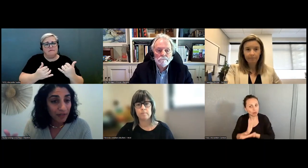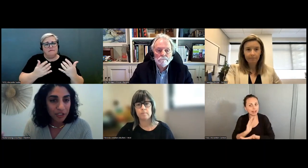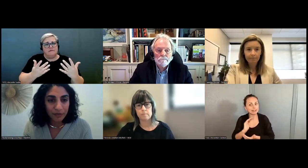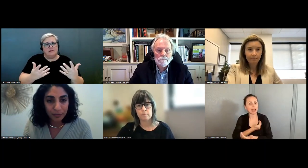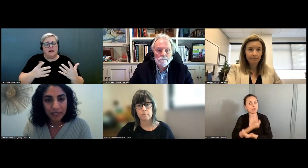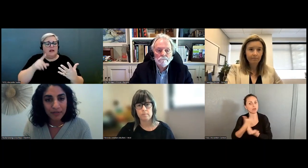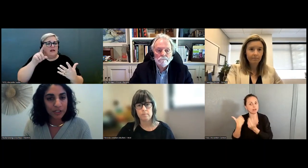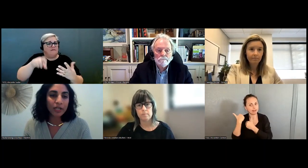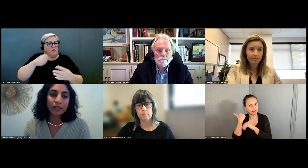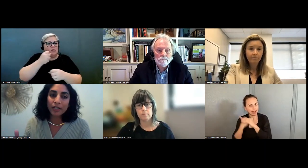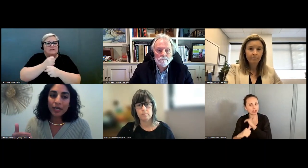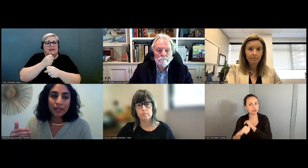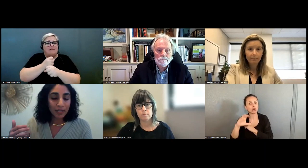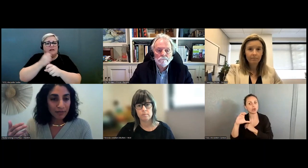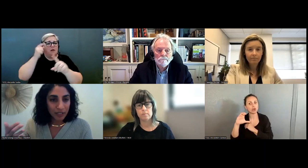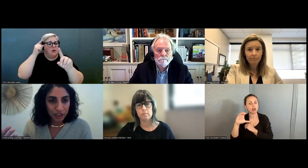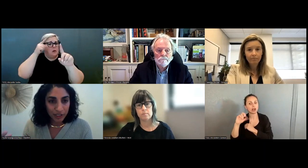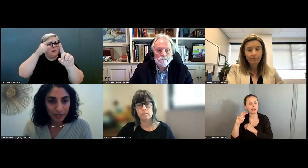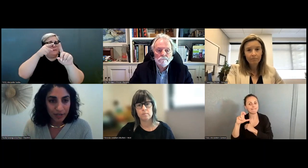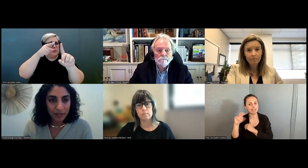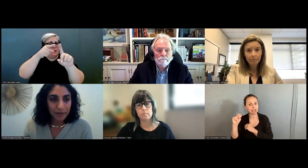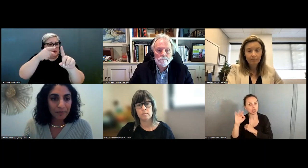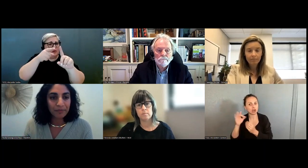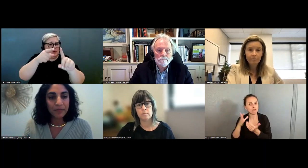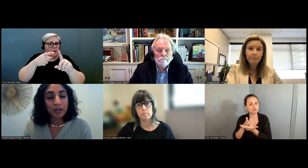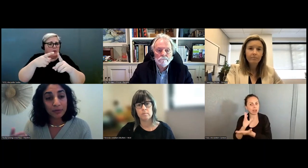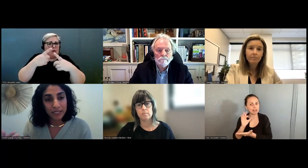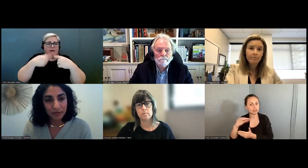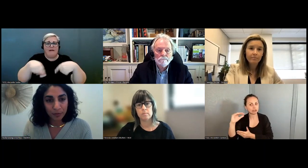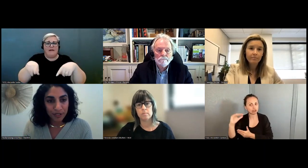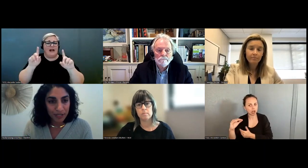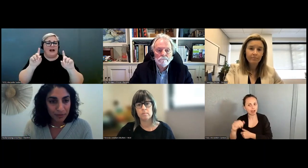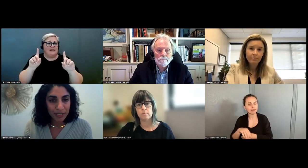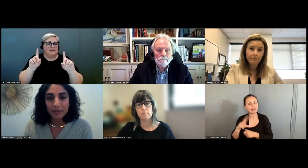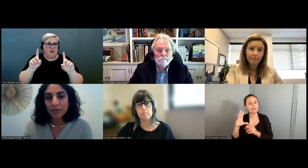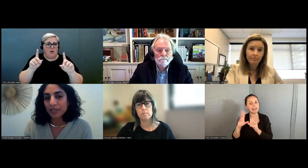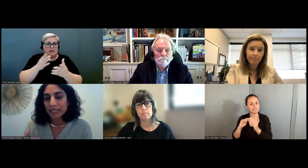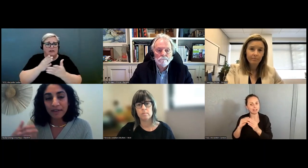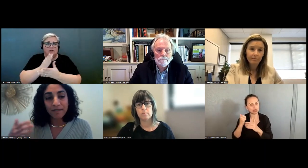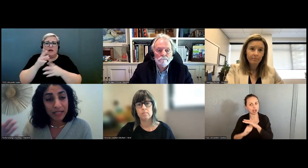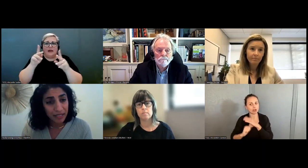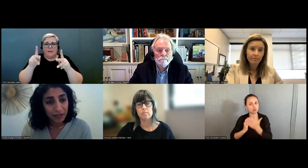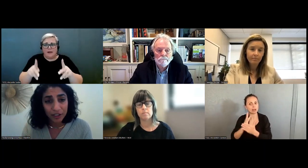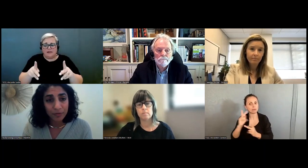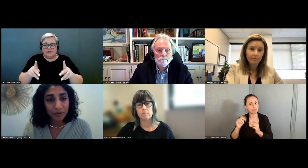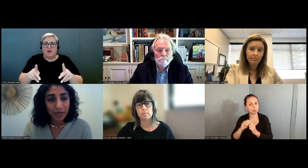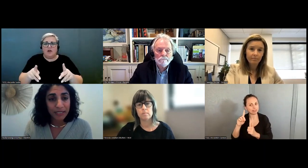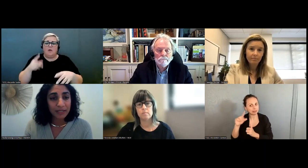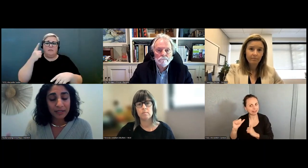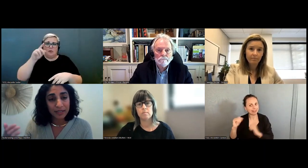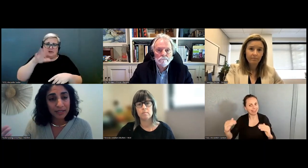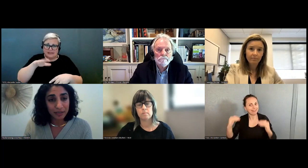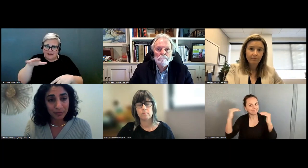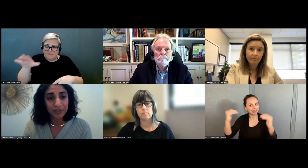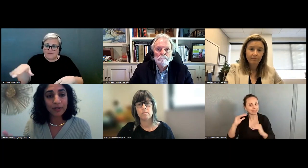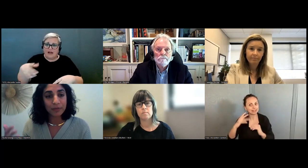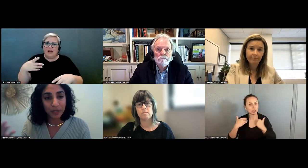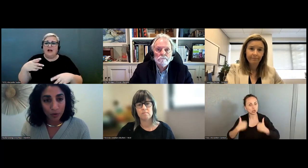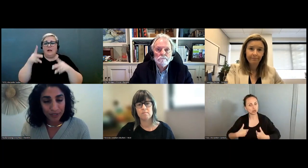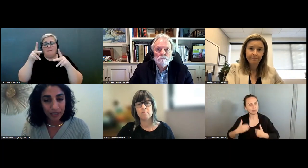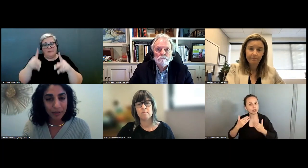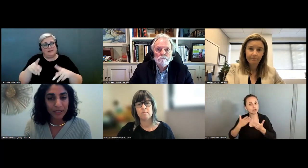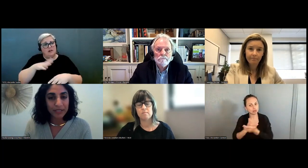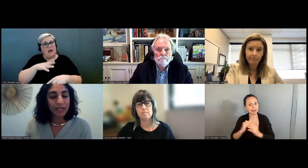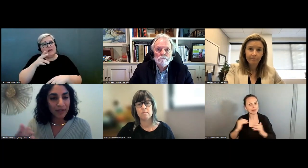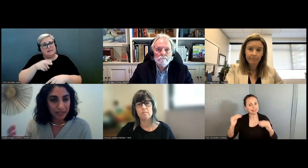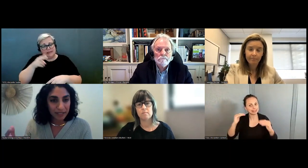the Convention of the Rights of the Child, the Convention on the Rights for Persons with Disabilities, advancing our human right, sustainable development